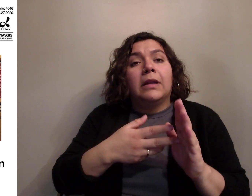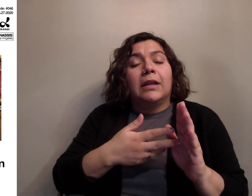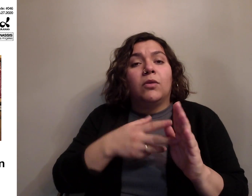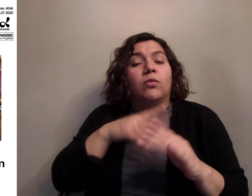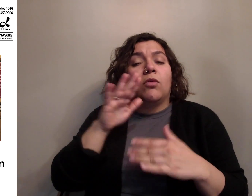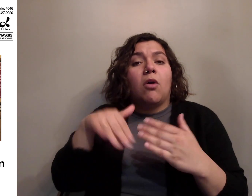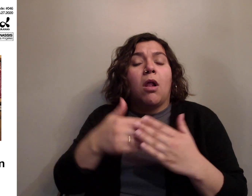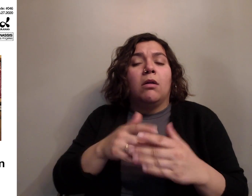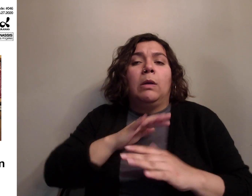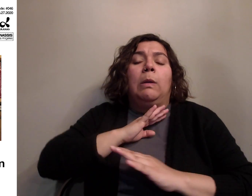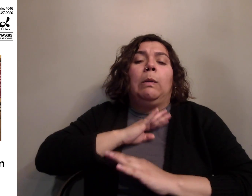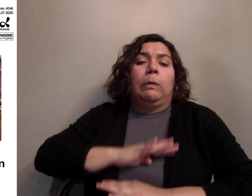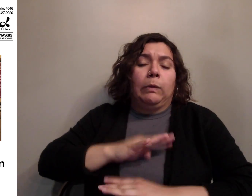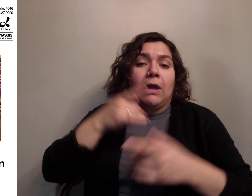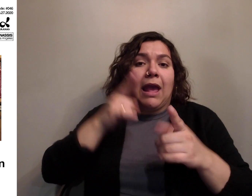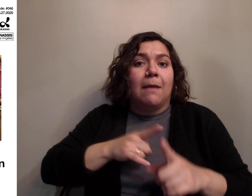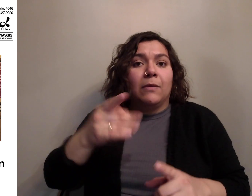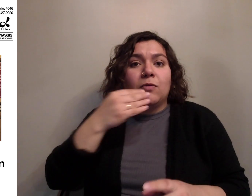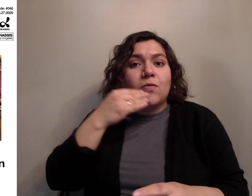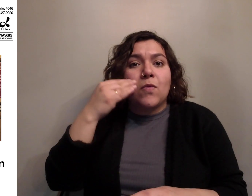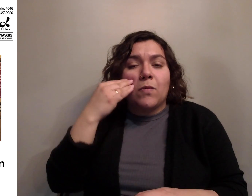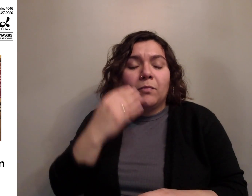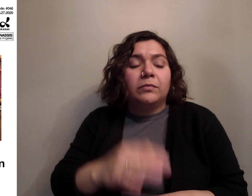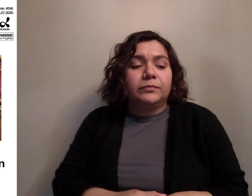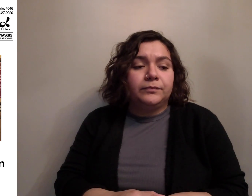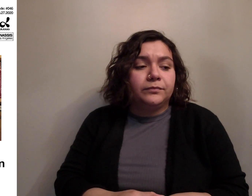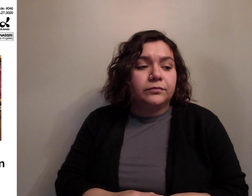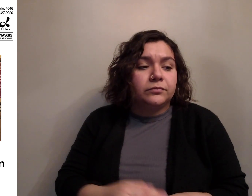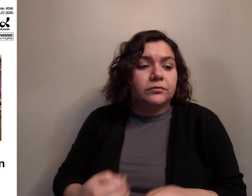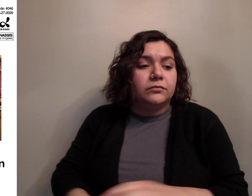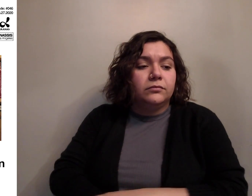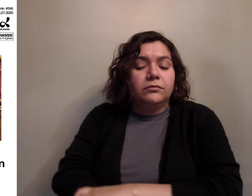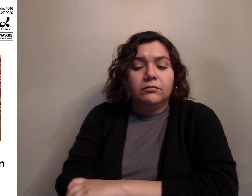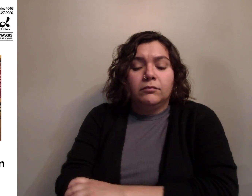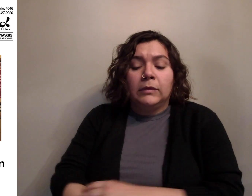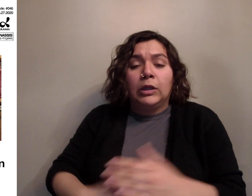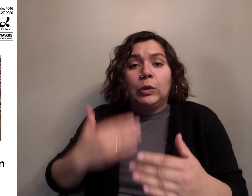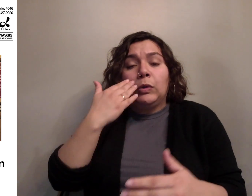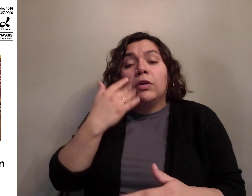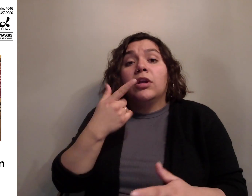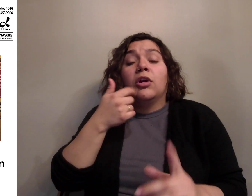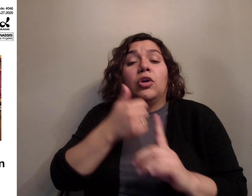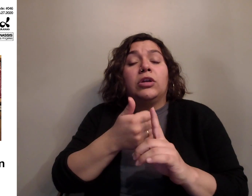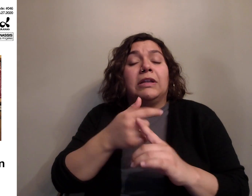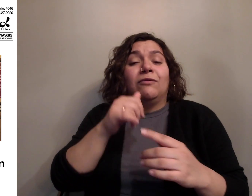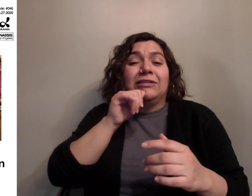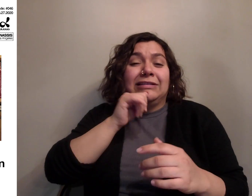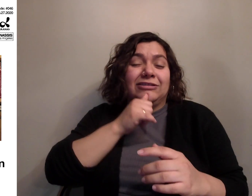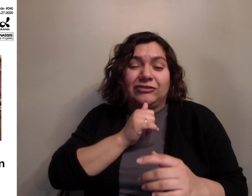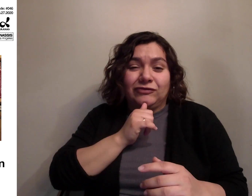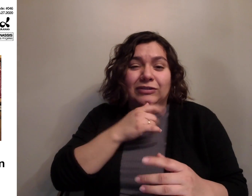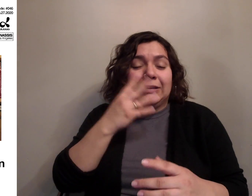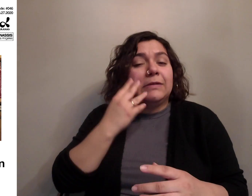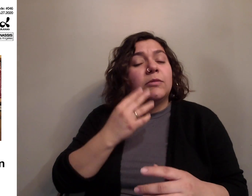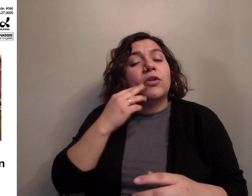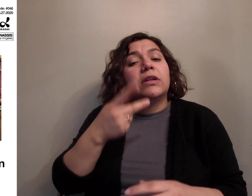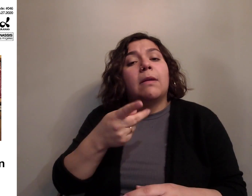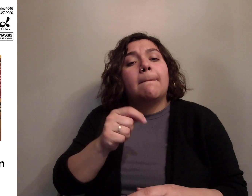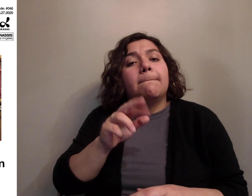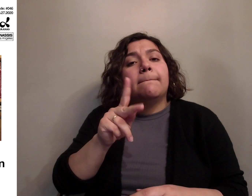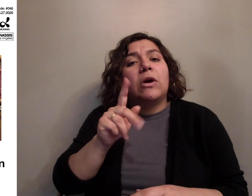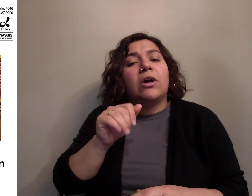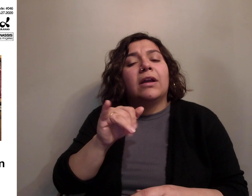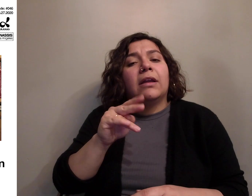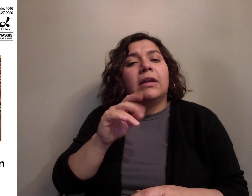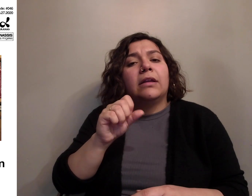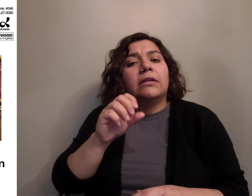in some way, and we were actually relieved that it happened at home and relatively without pain. She had been suffering from Parkinson's disease